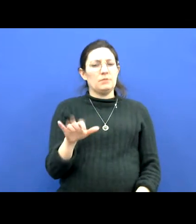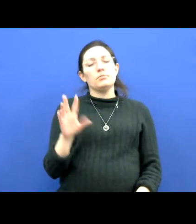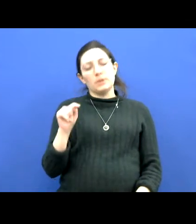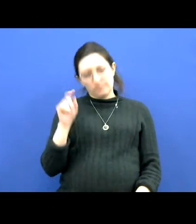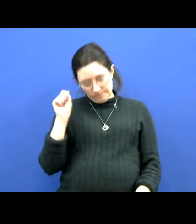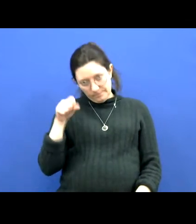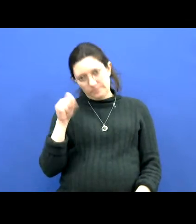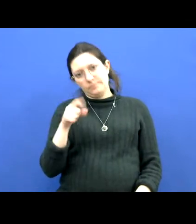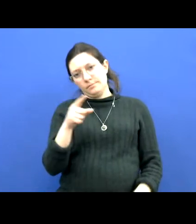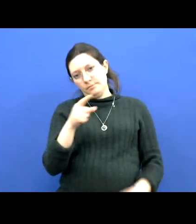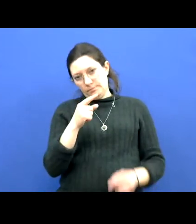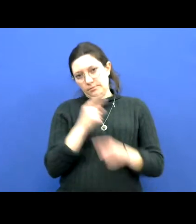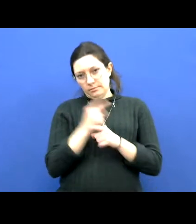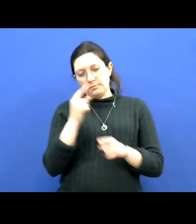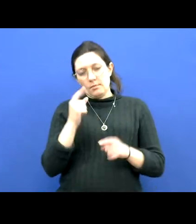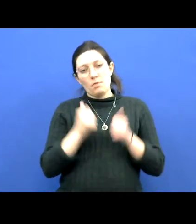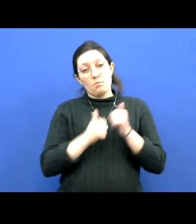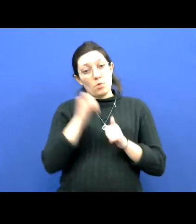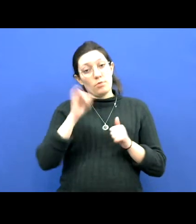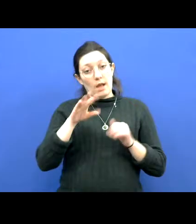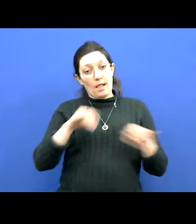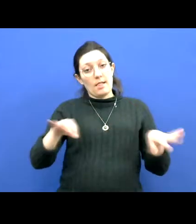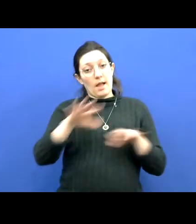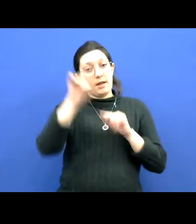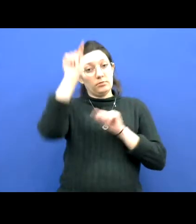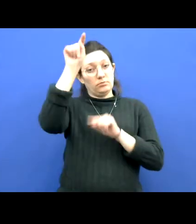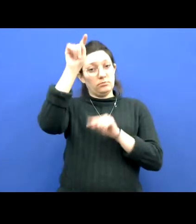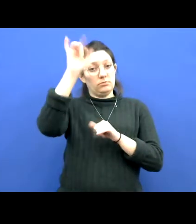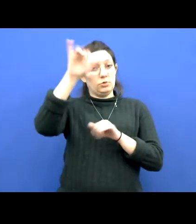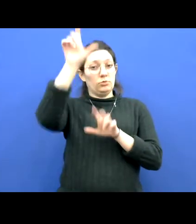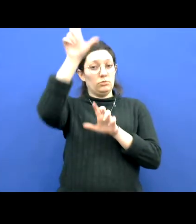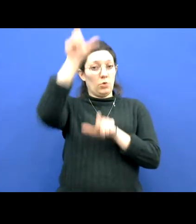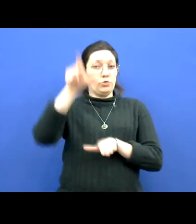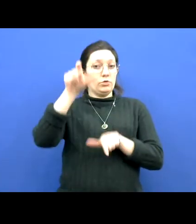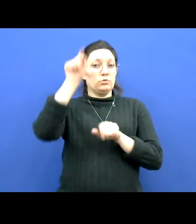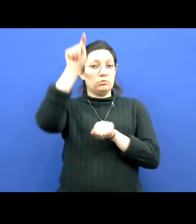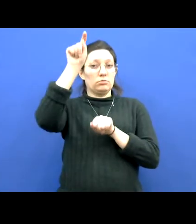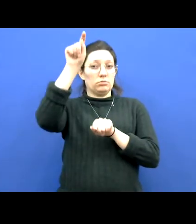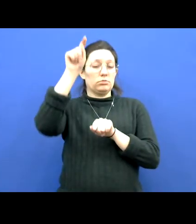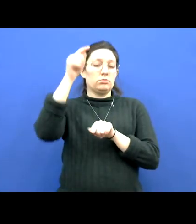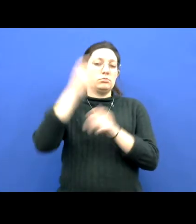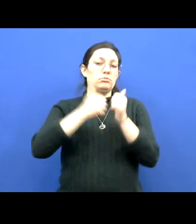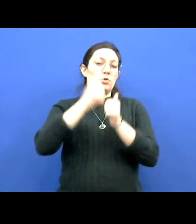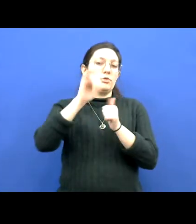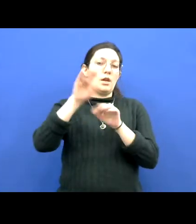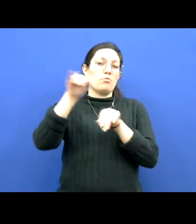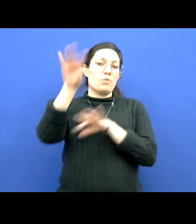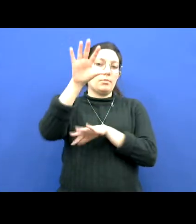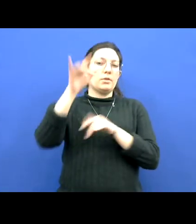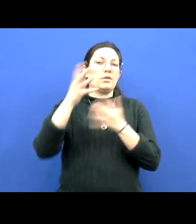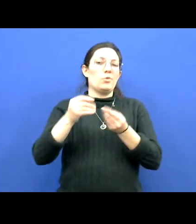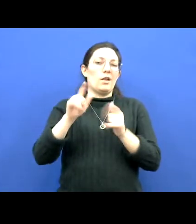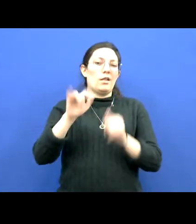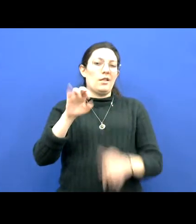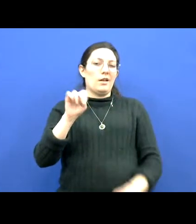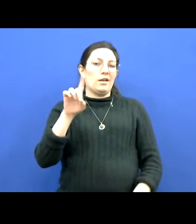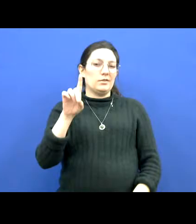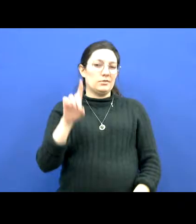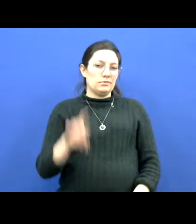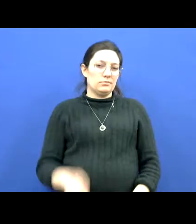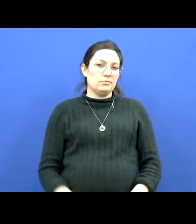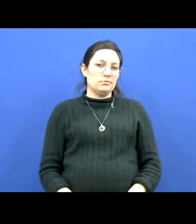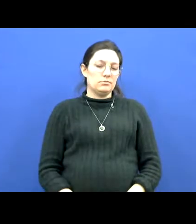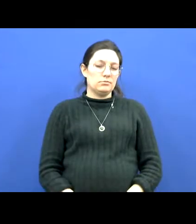yes, most of the land in both those parcels, most of that land is